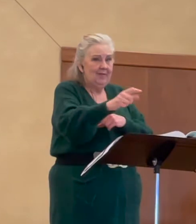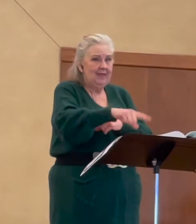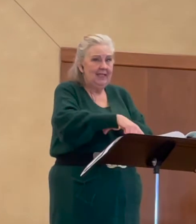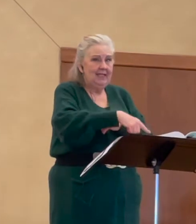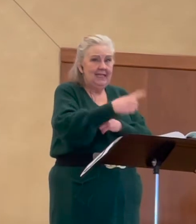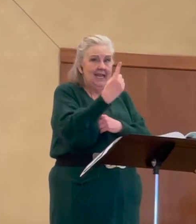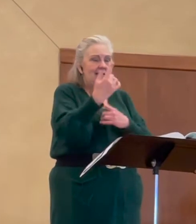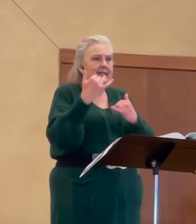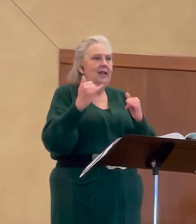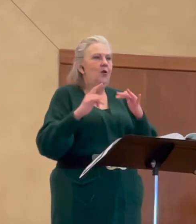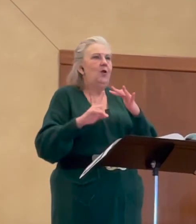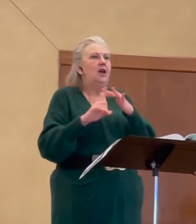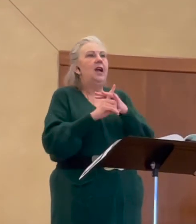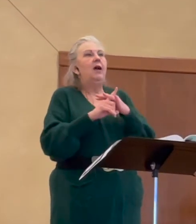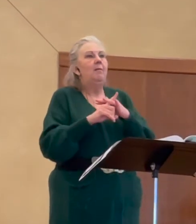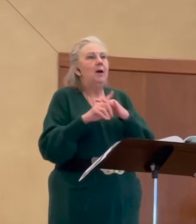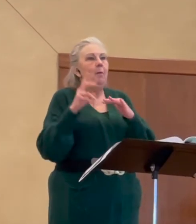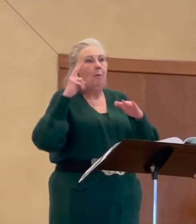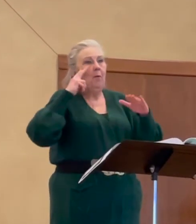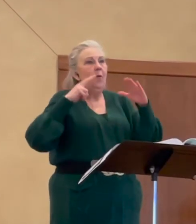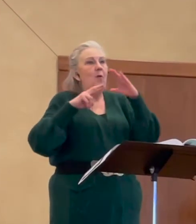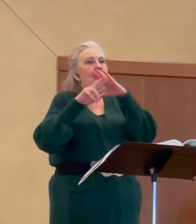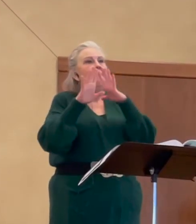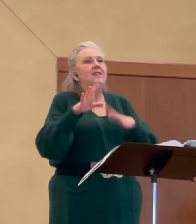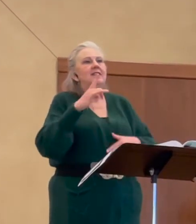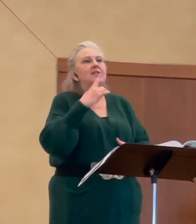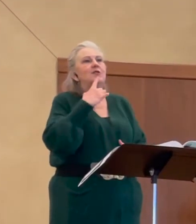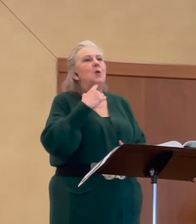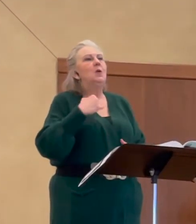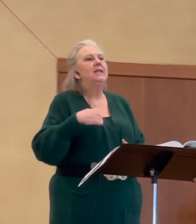come, that the prophets have told us about.